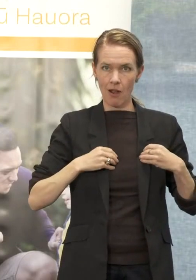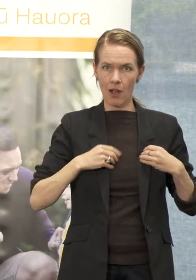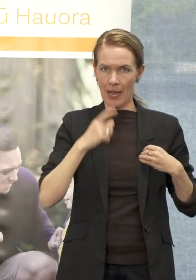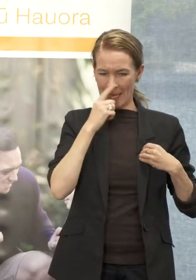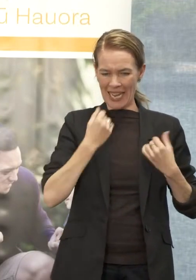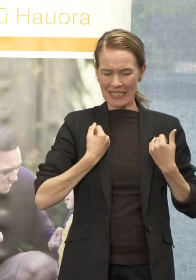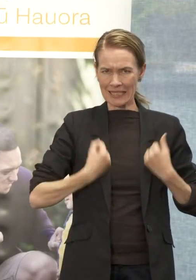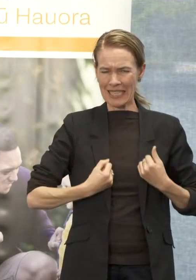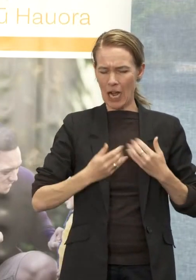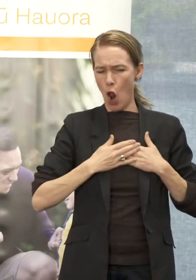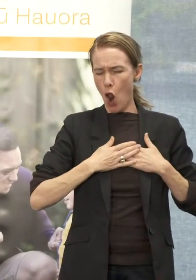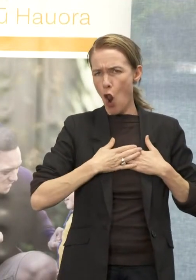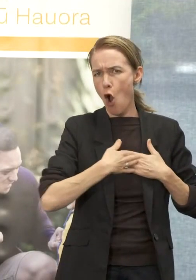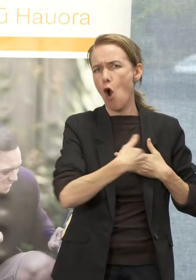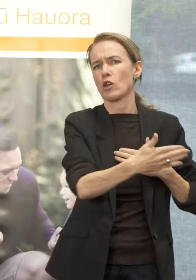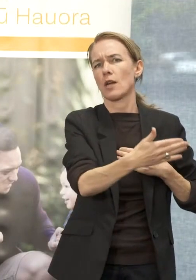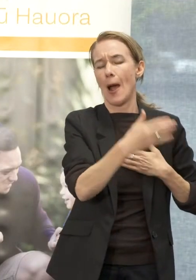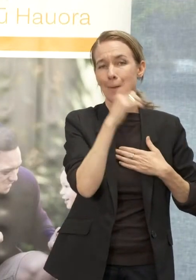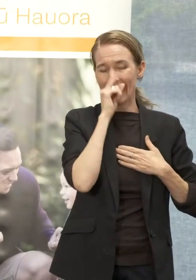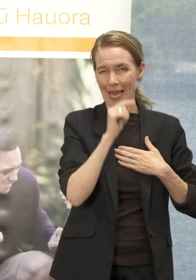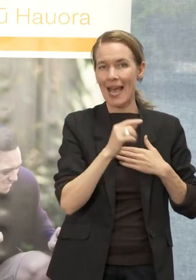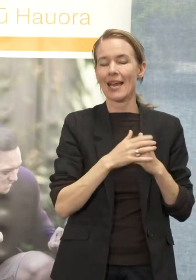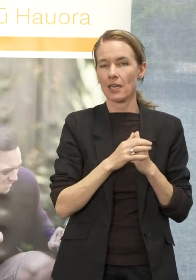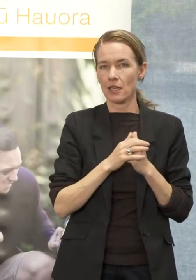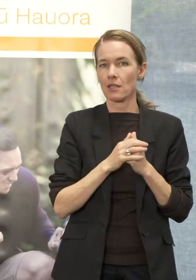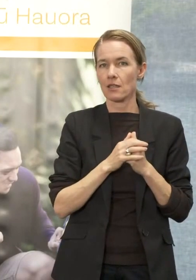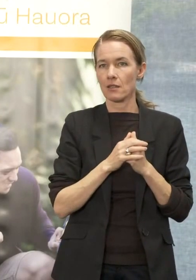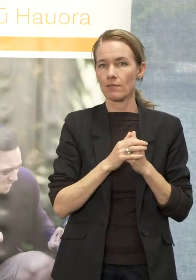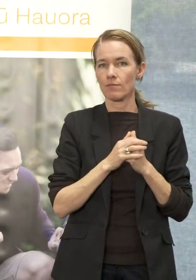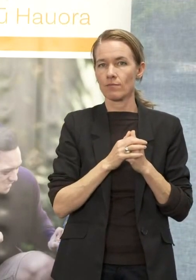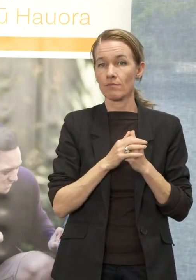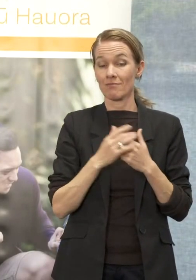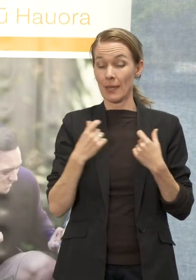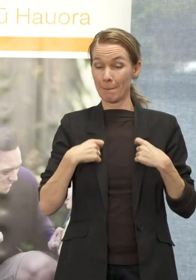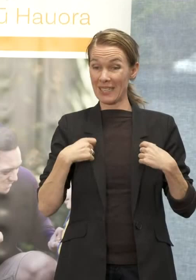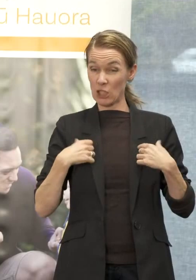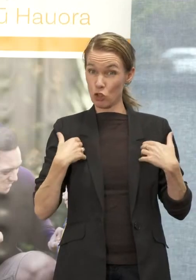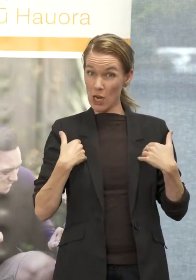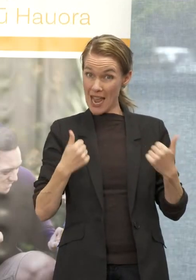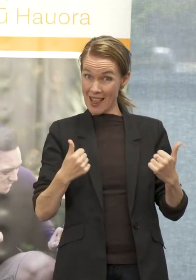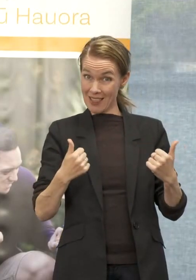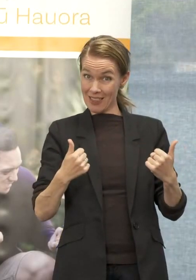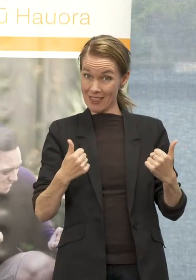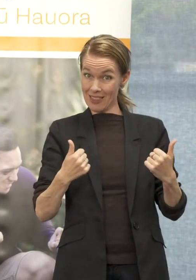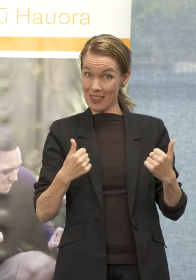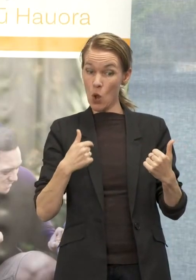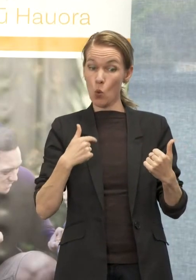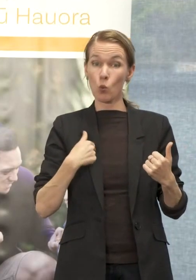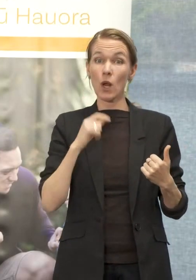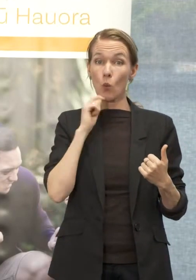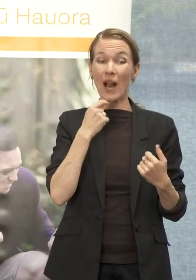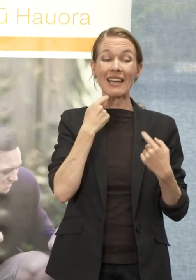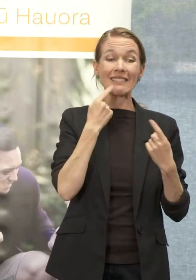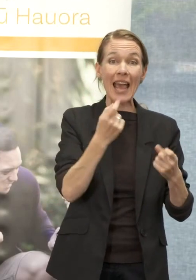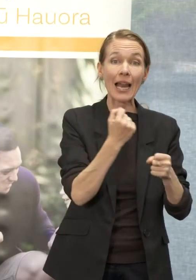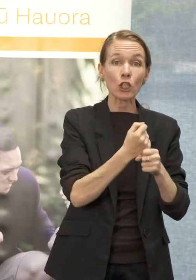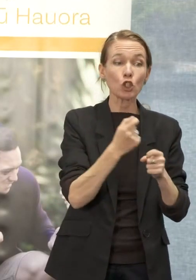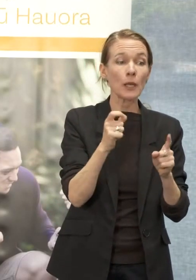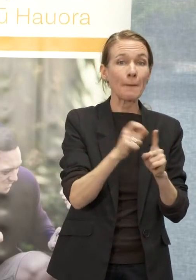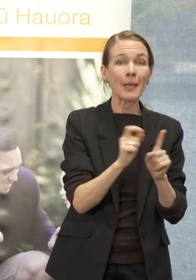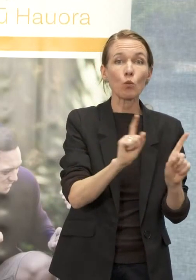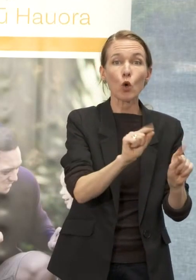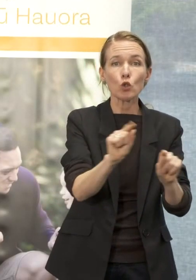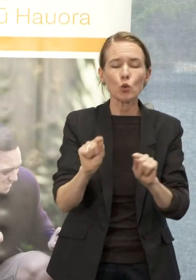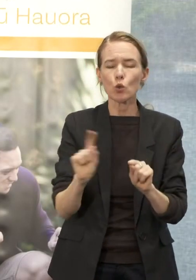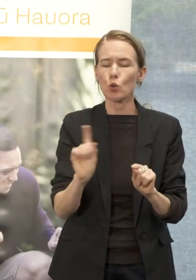sequelae from COVID-19. That's not something that normally the Ministry of Health tells clinicians how to do things, but